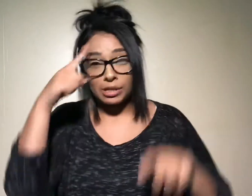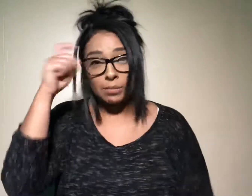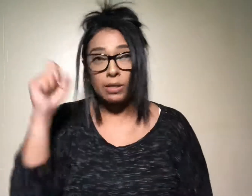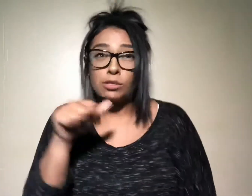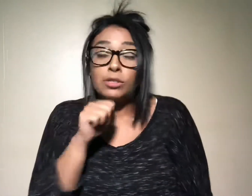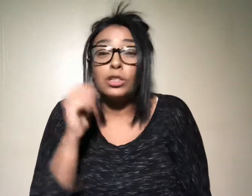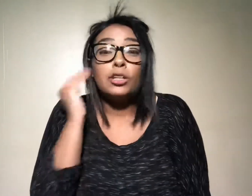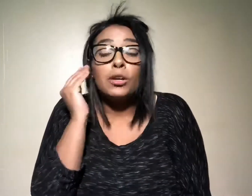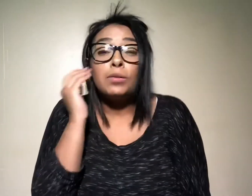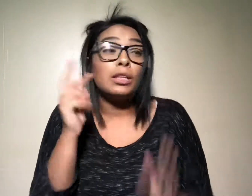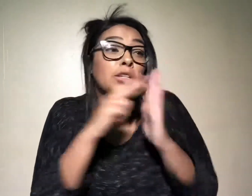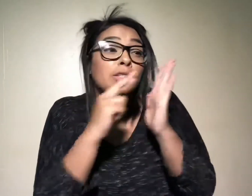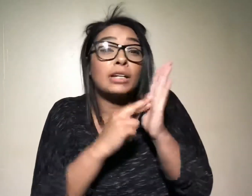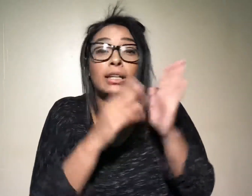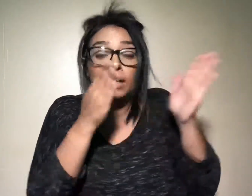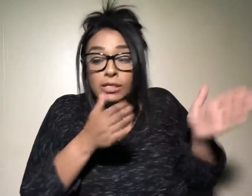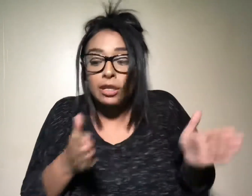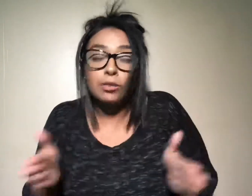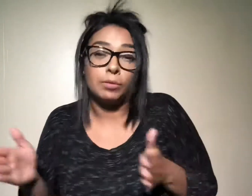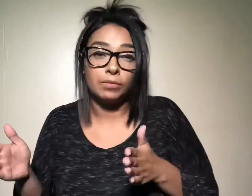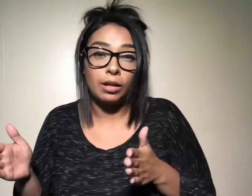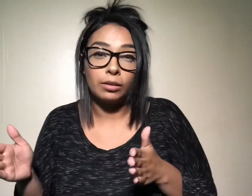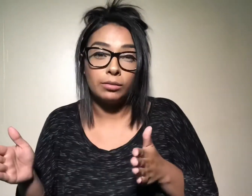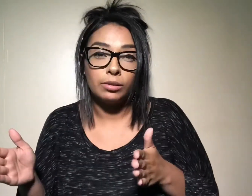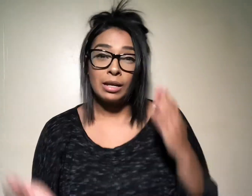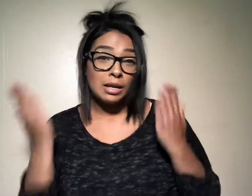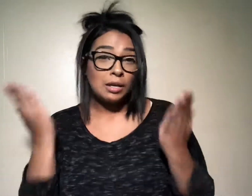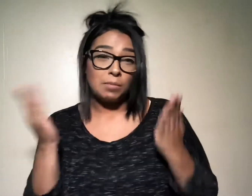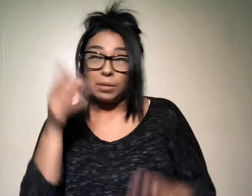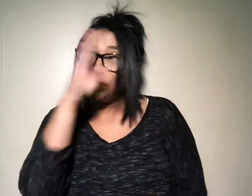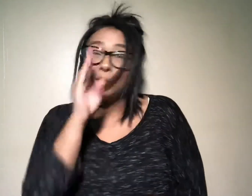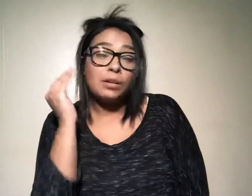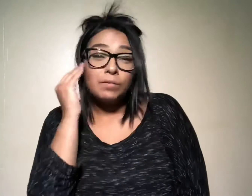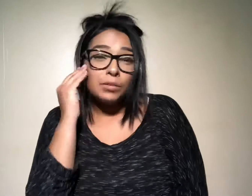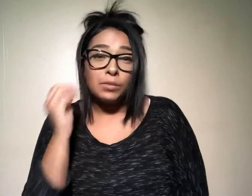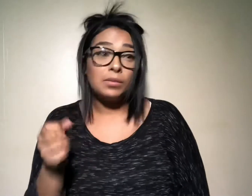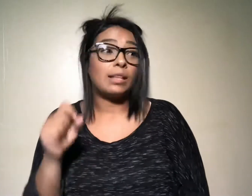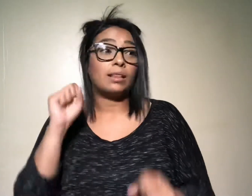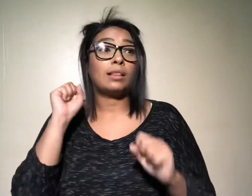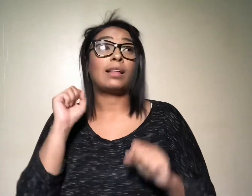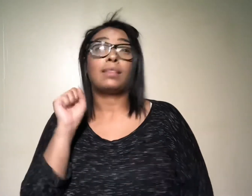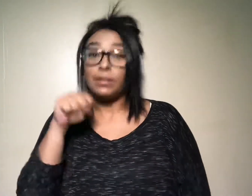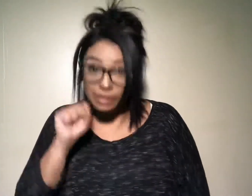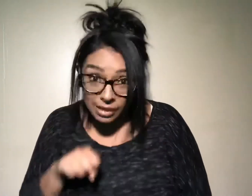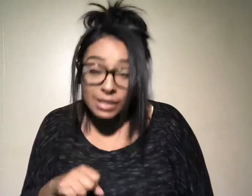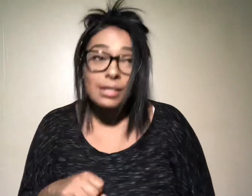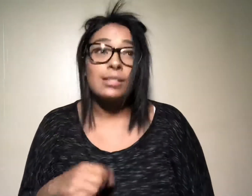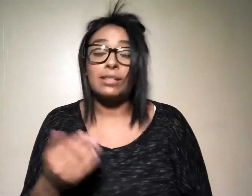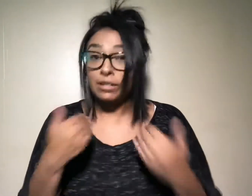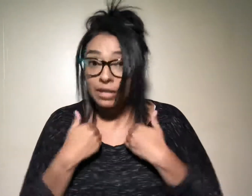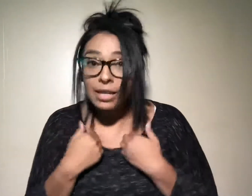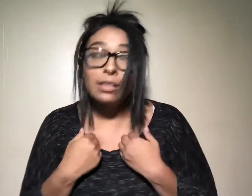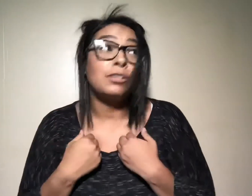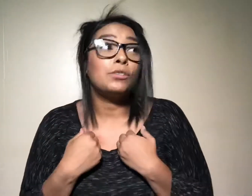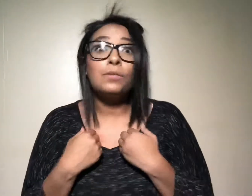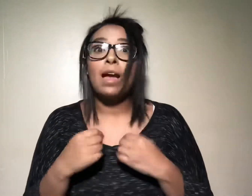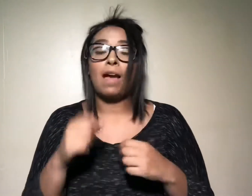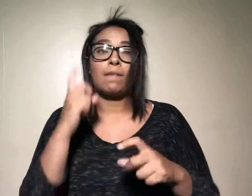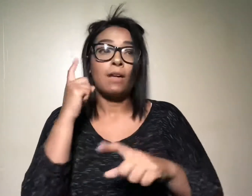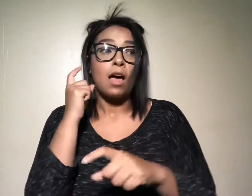compromise because you didn't know that there are guidelines. Maybe you never knew that, yes, you can have